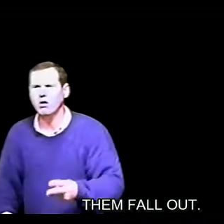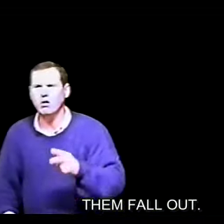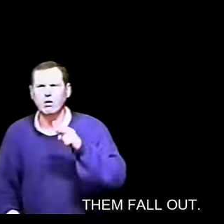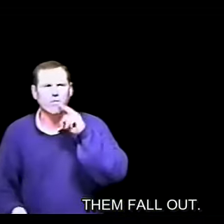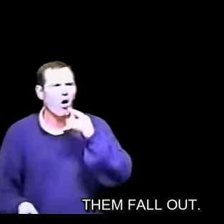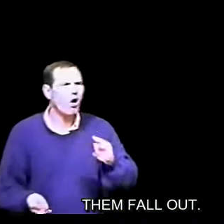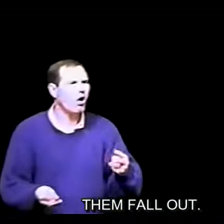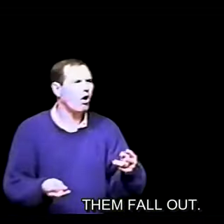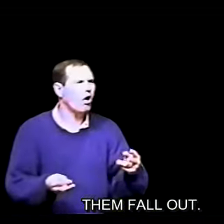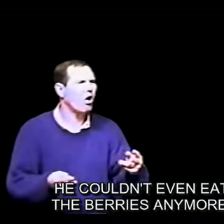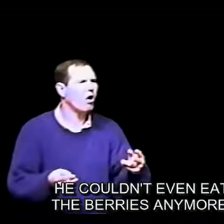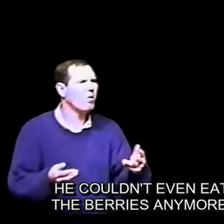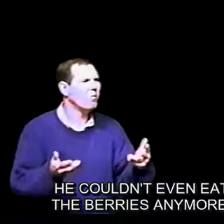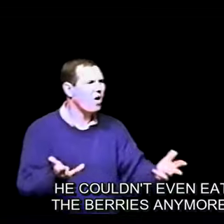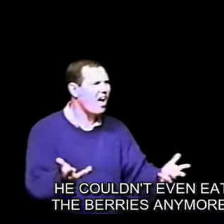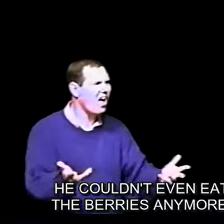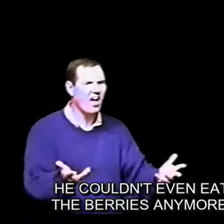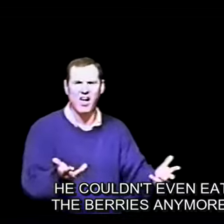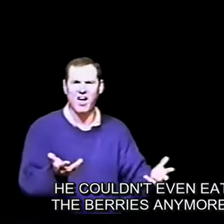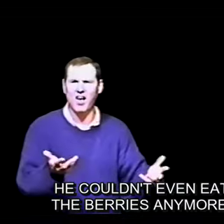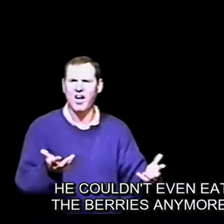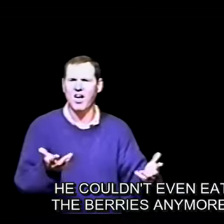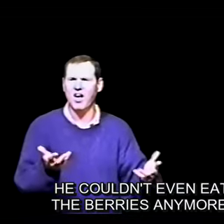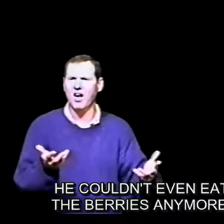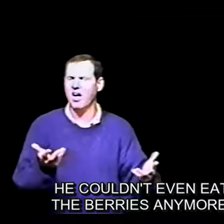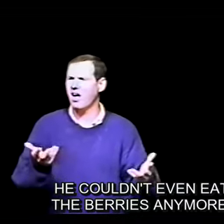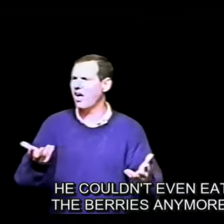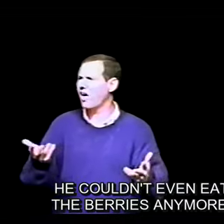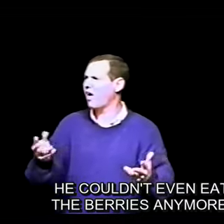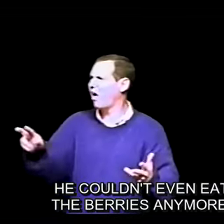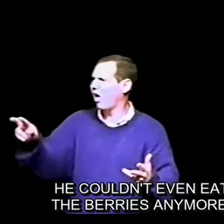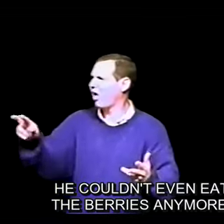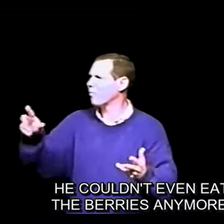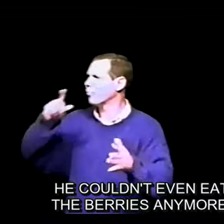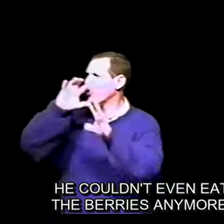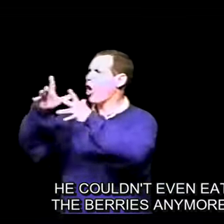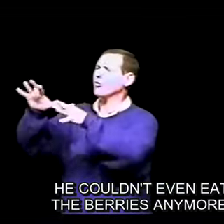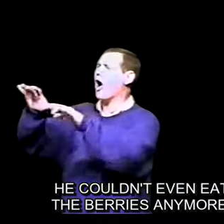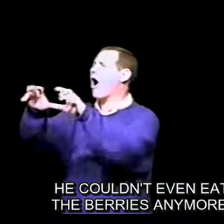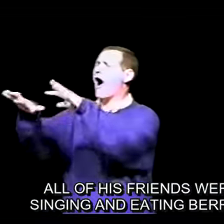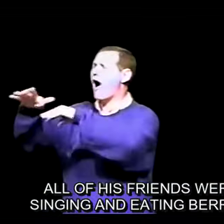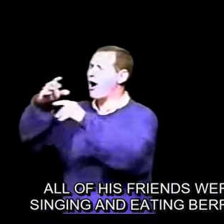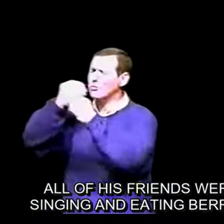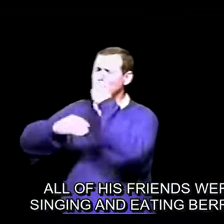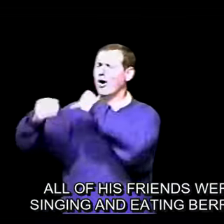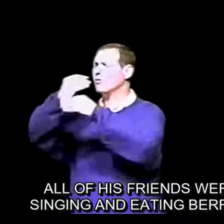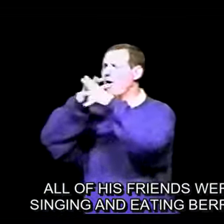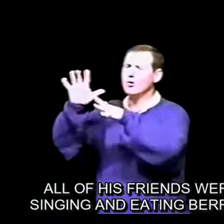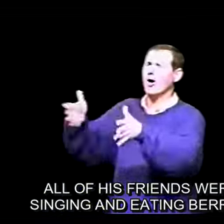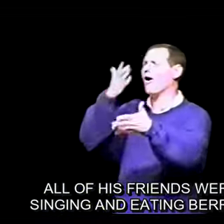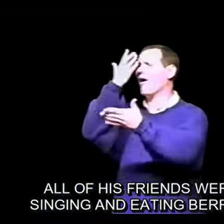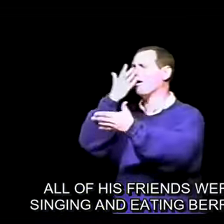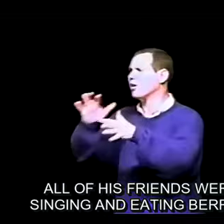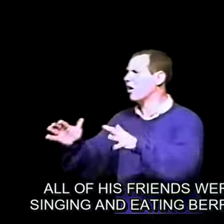couldn't even eat the berries anymore. All of his friends were singing and eating berries,